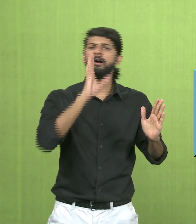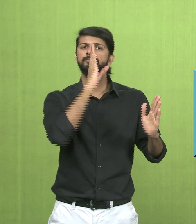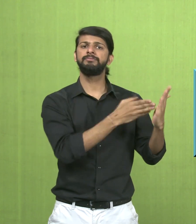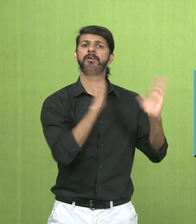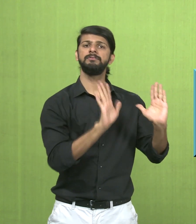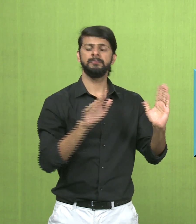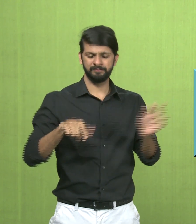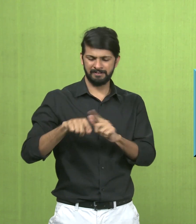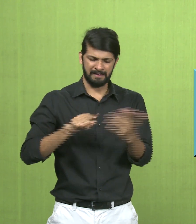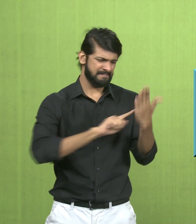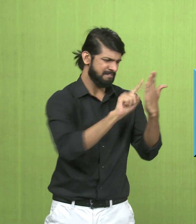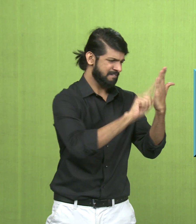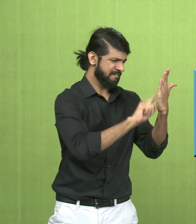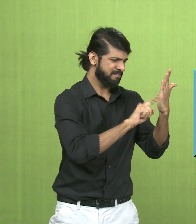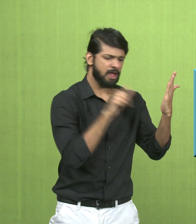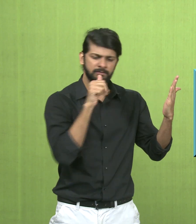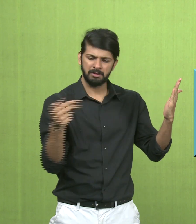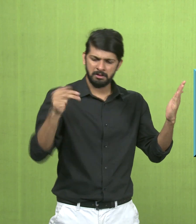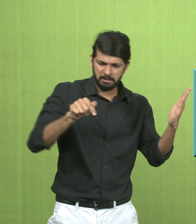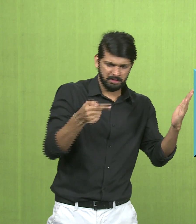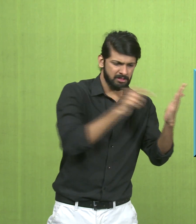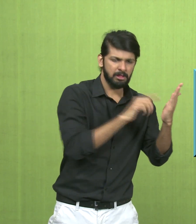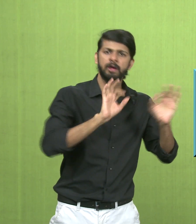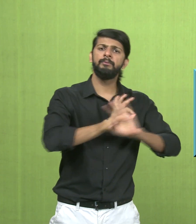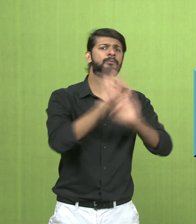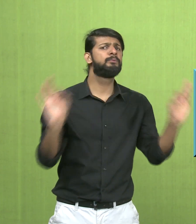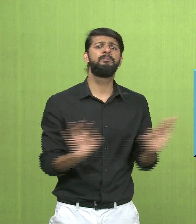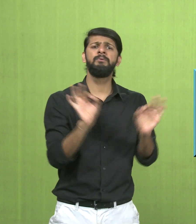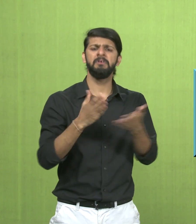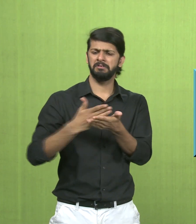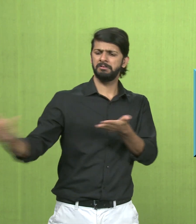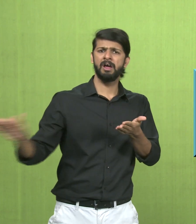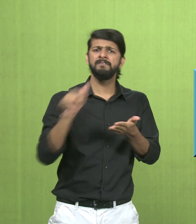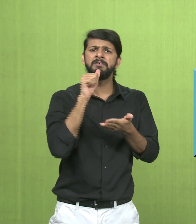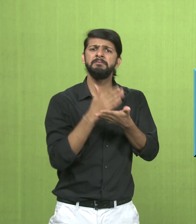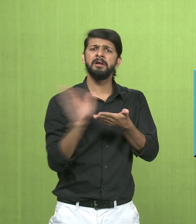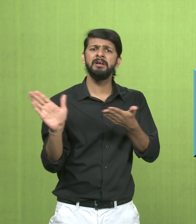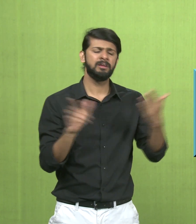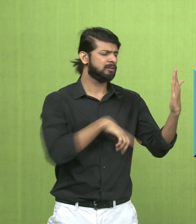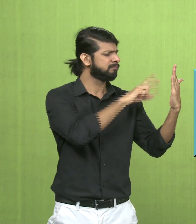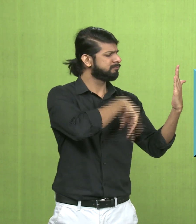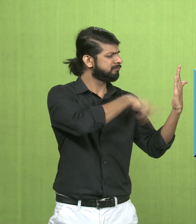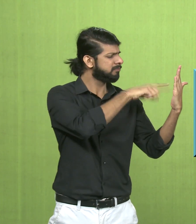or even now pigments have to be mixed in water, but dry colors do not need water.